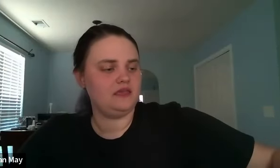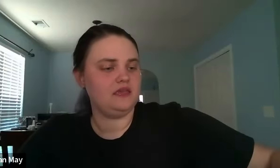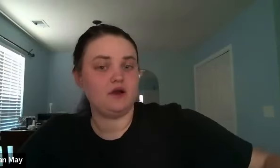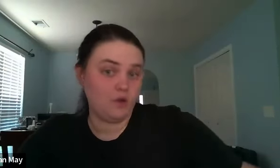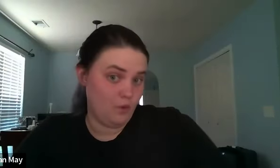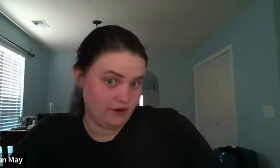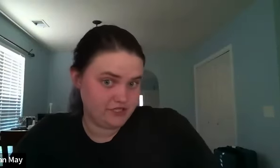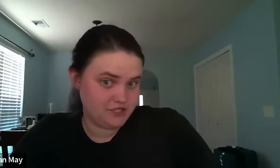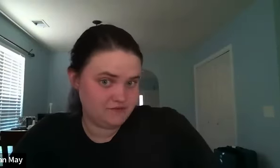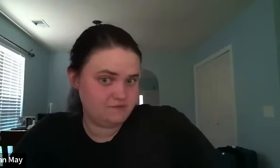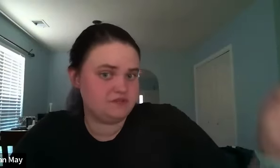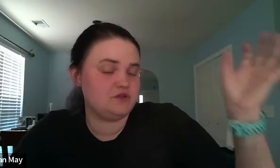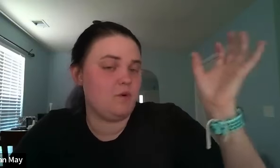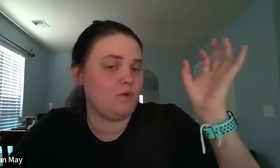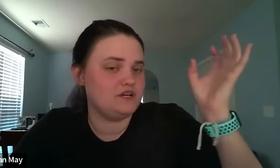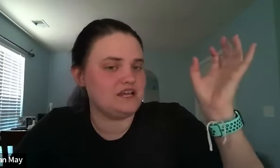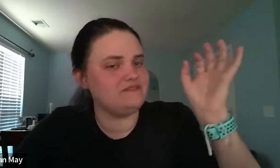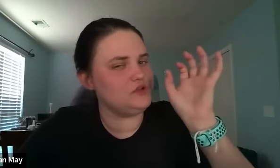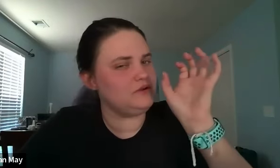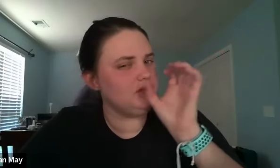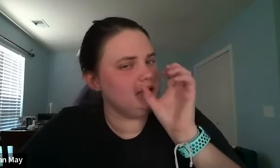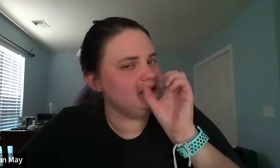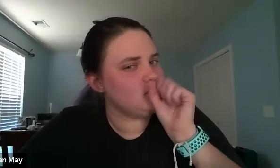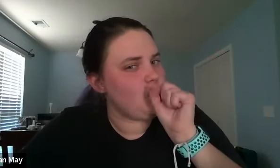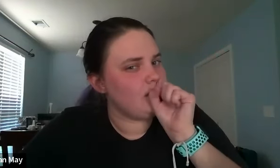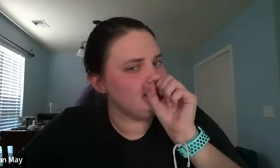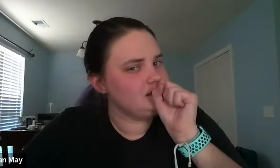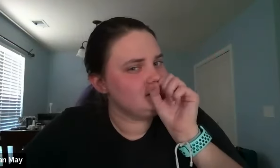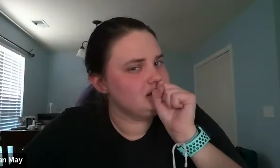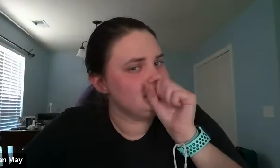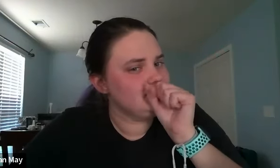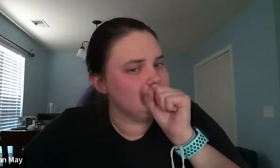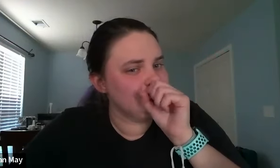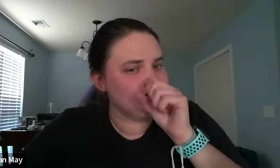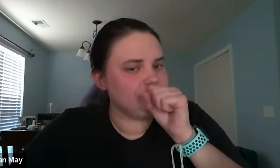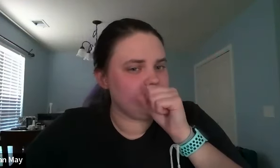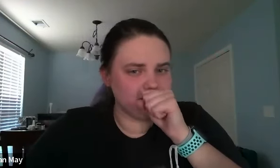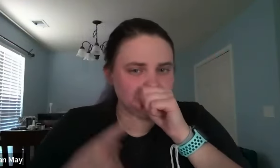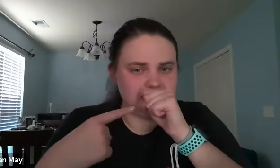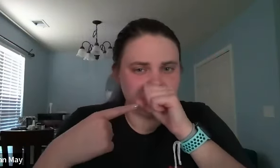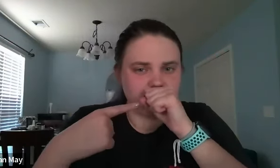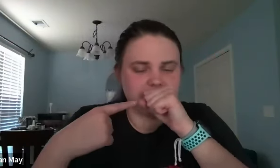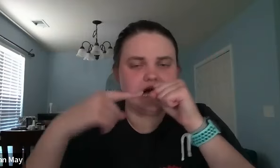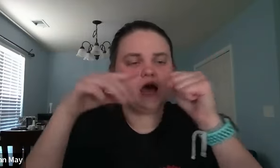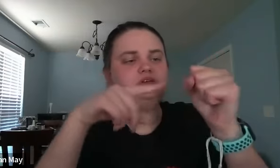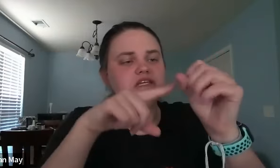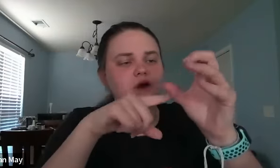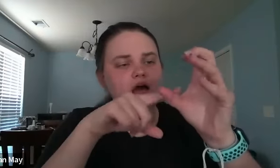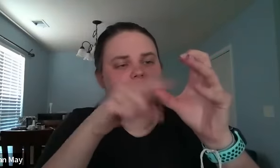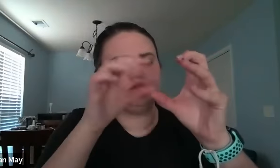Then our orange. So orange, I showed earlier, it's orange. So you just kind of squeeze in your fist. I always think about having an orange in